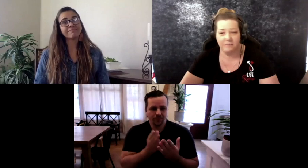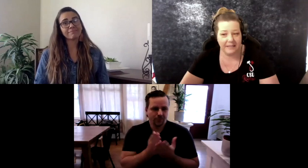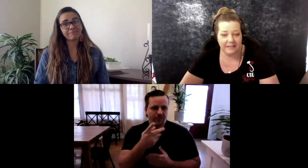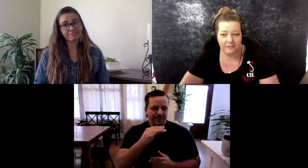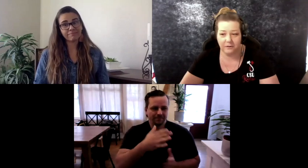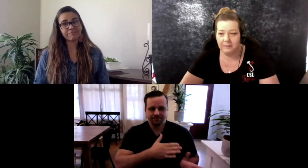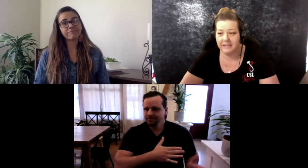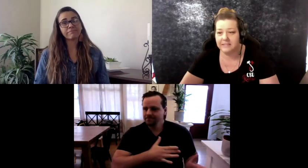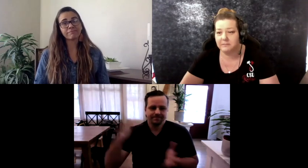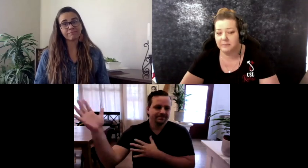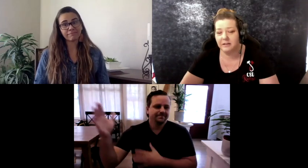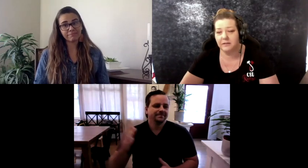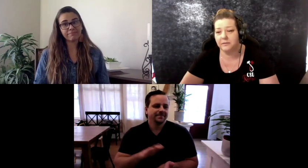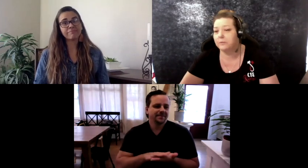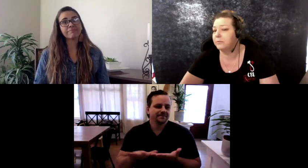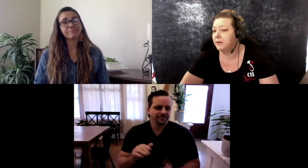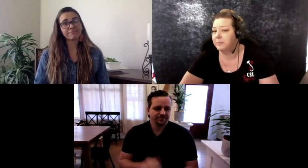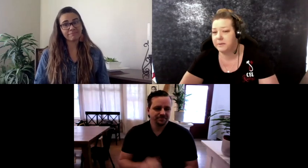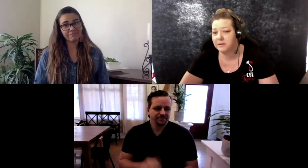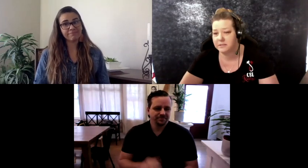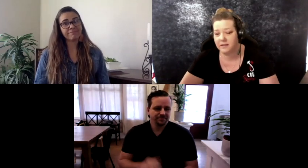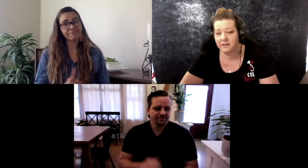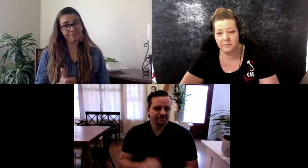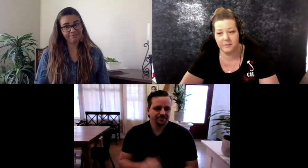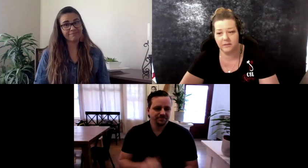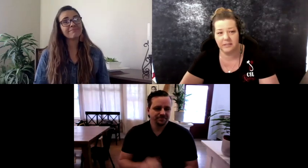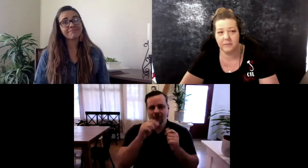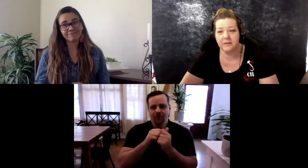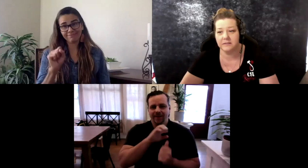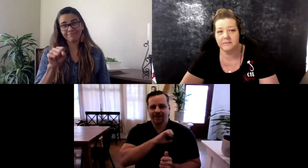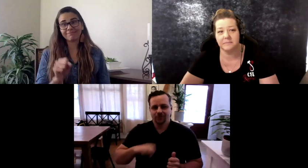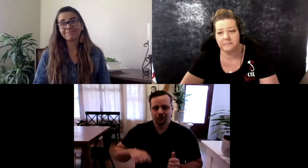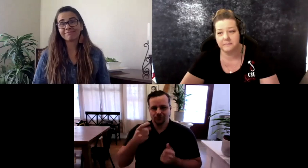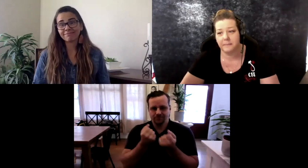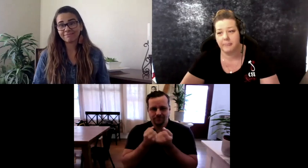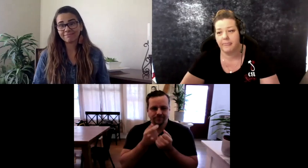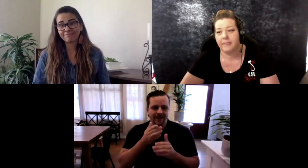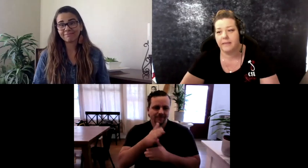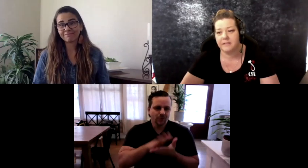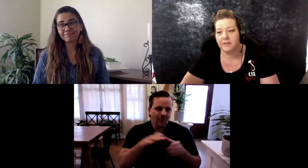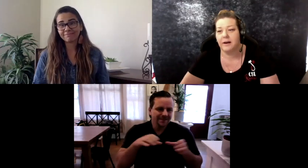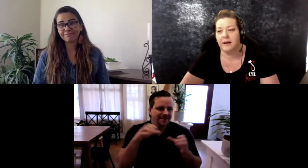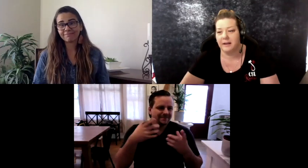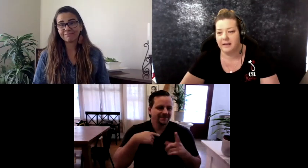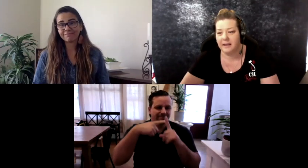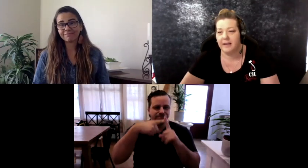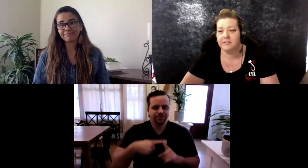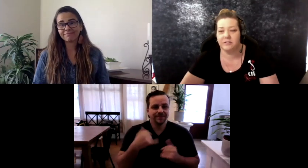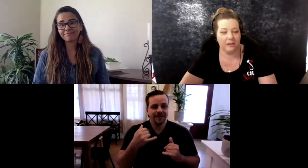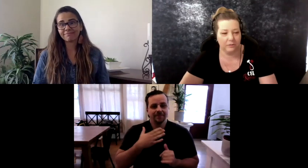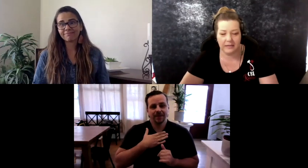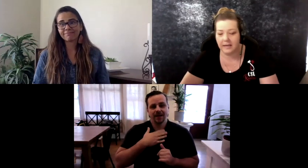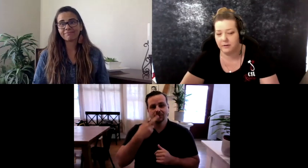all 4 of my kids have been here through their PIP years, and it's been a great experience. So